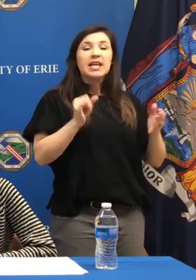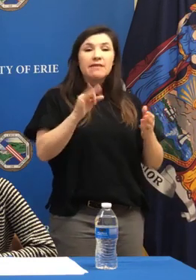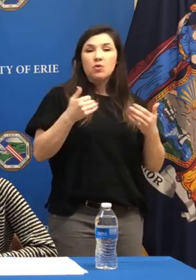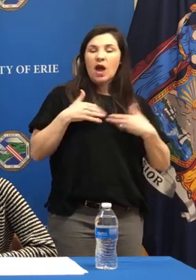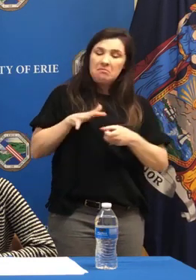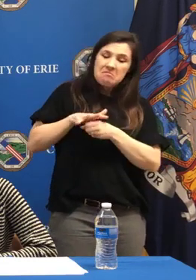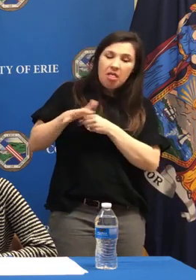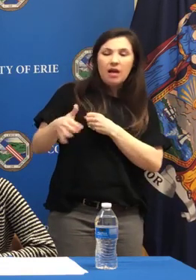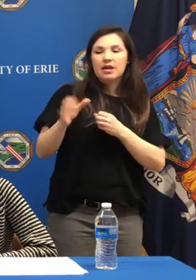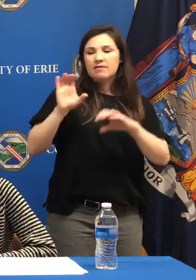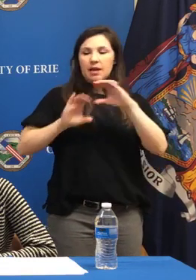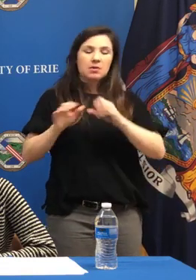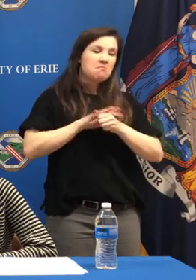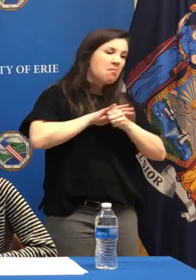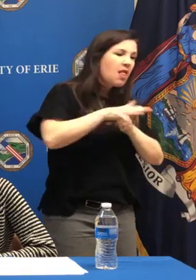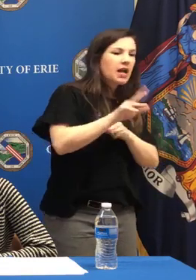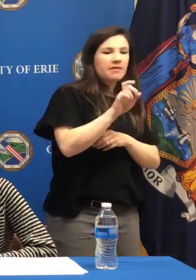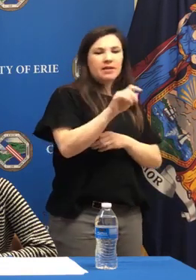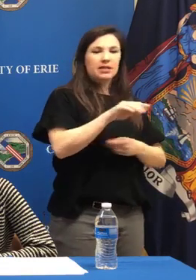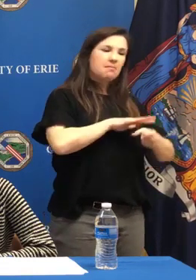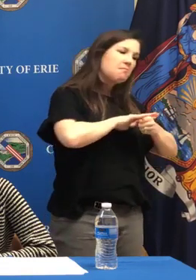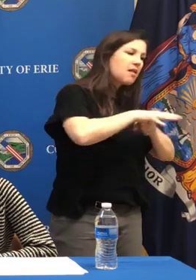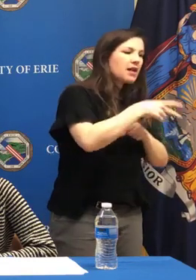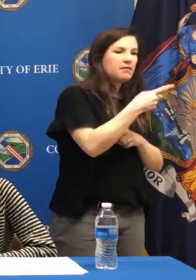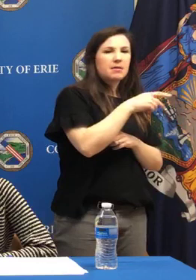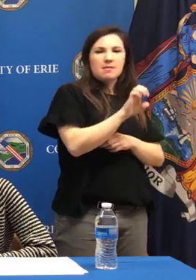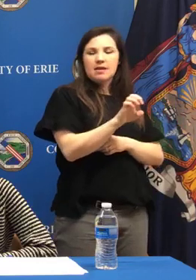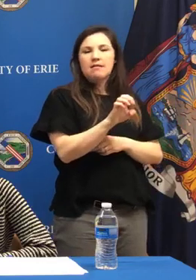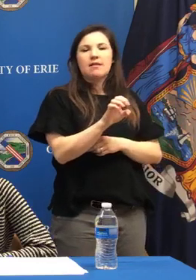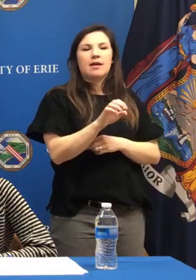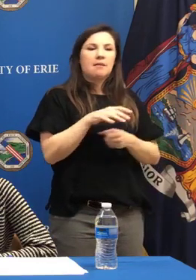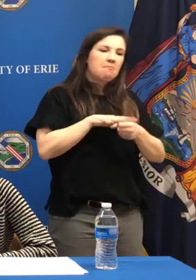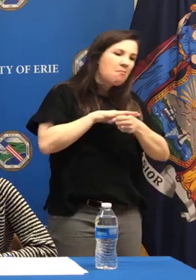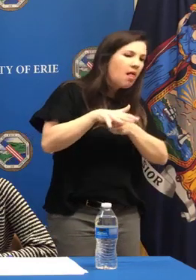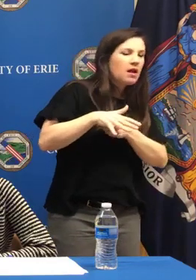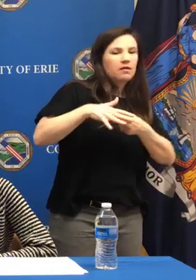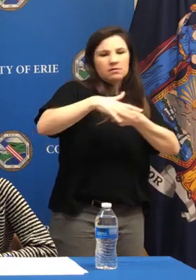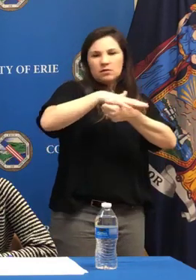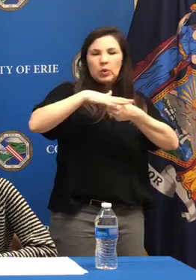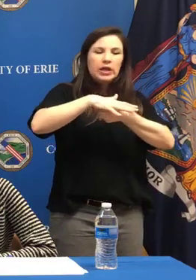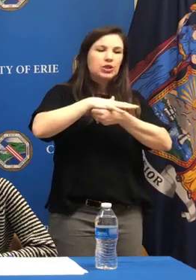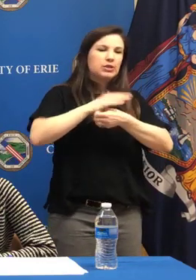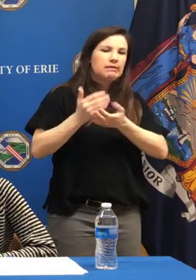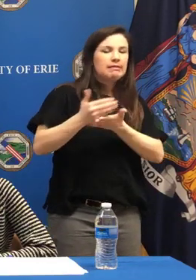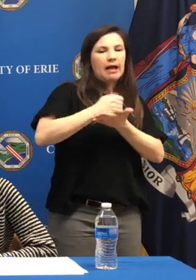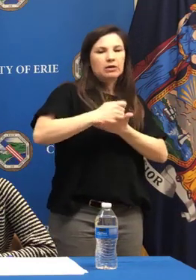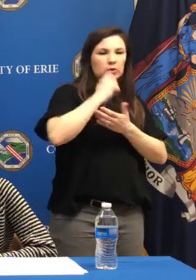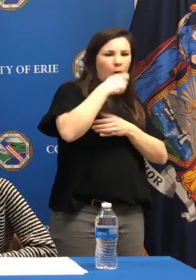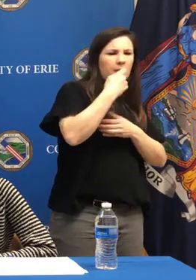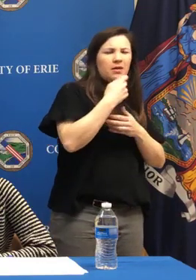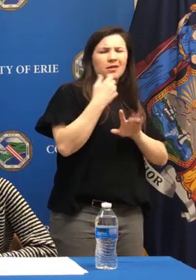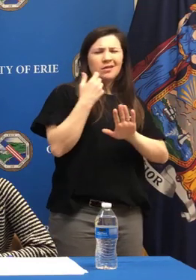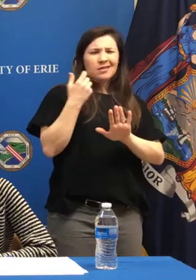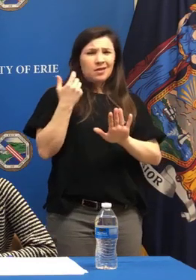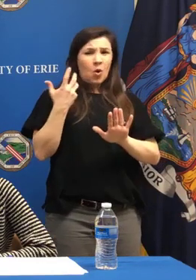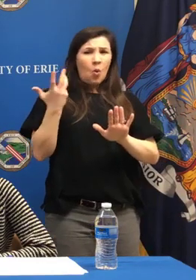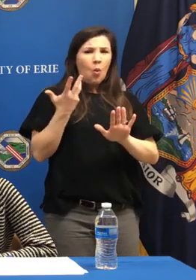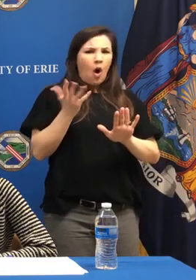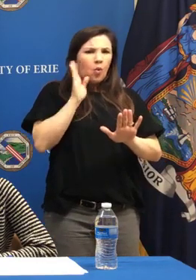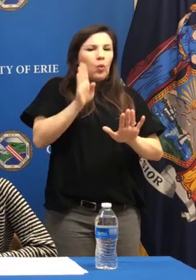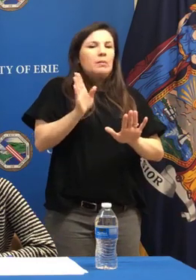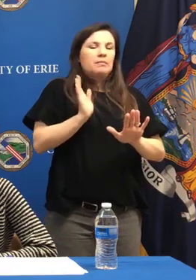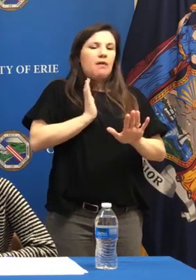kits, plenty of personal protective gear, plenty of locations to safely collect the swabs, do we have an idea of what our capability would